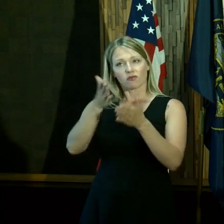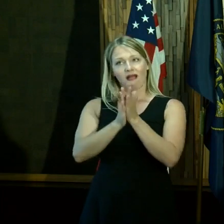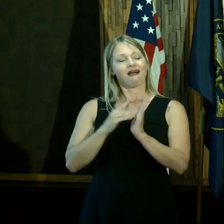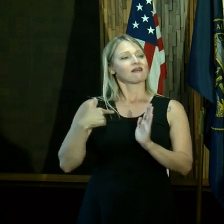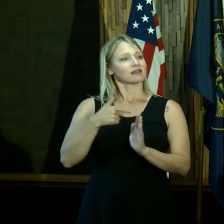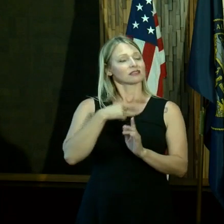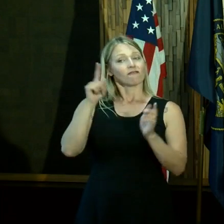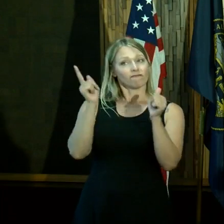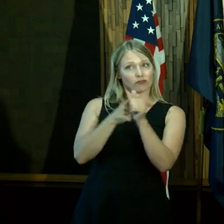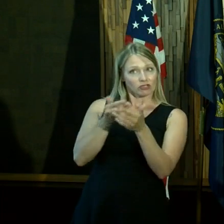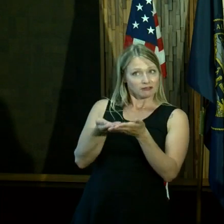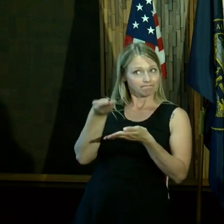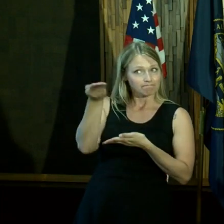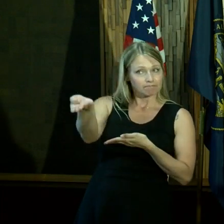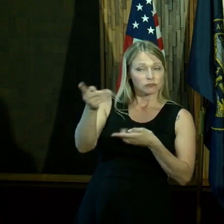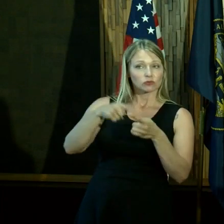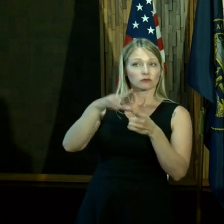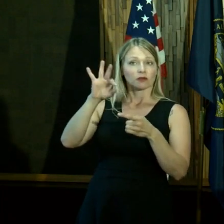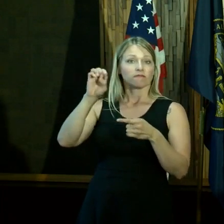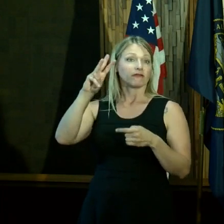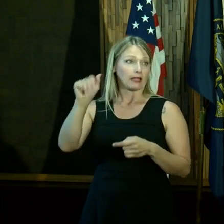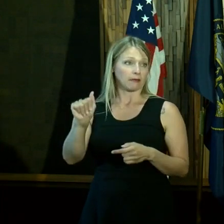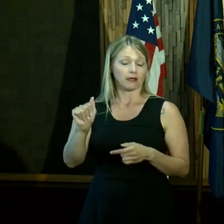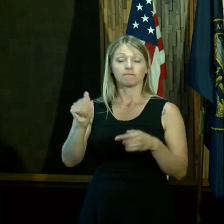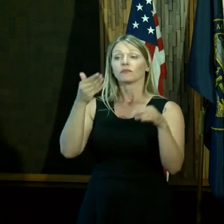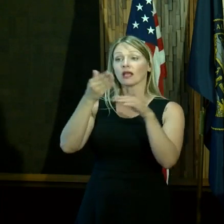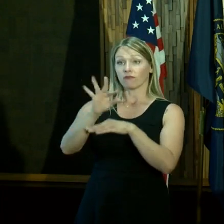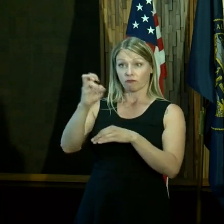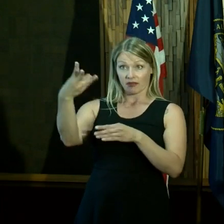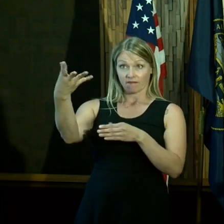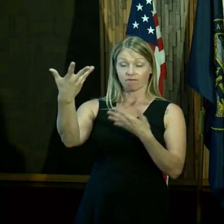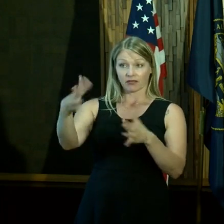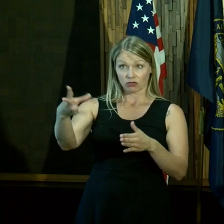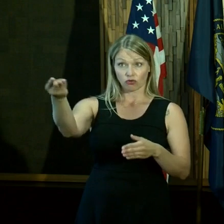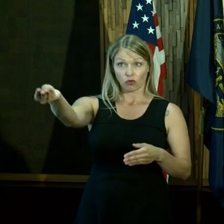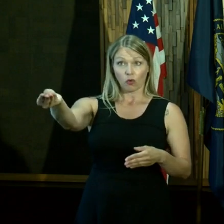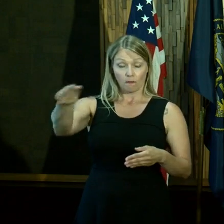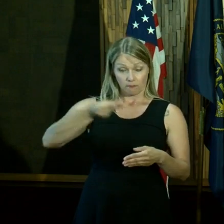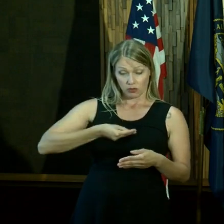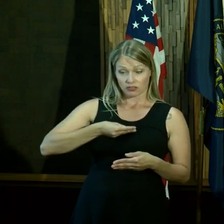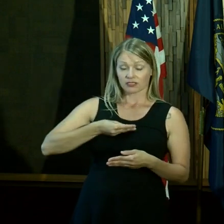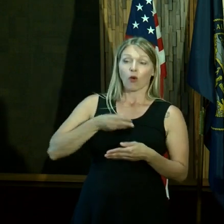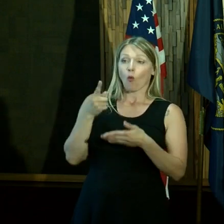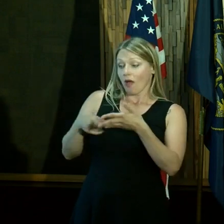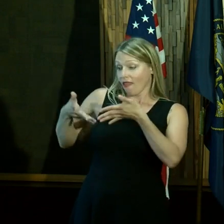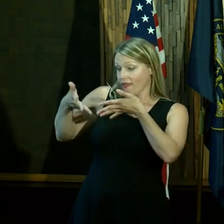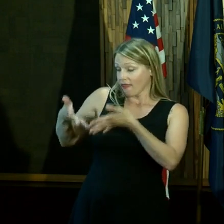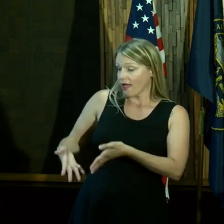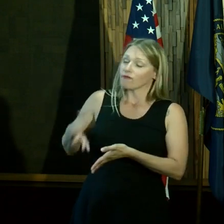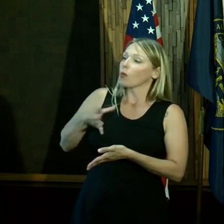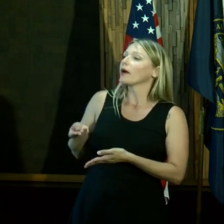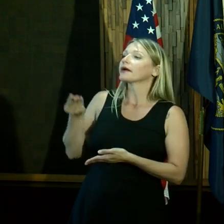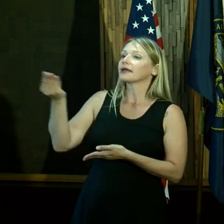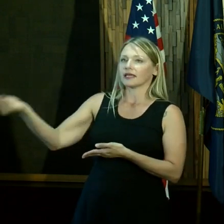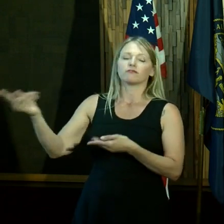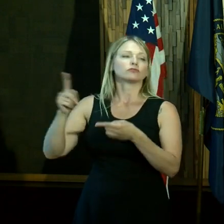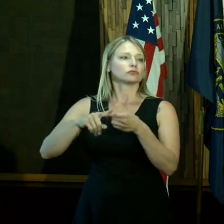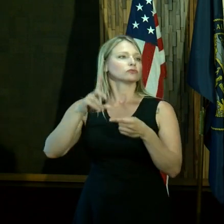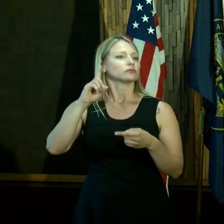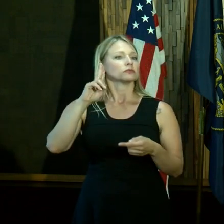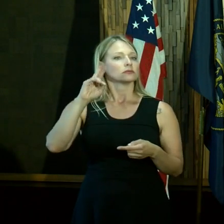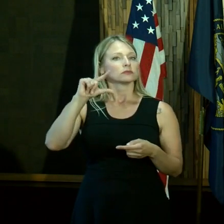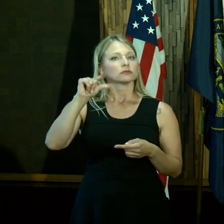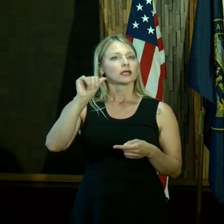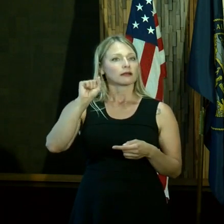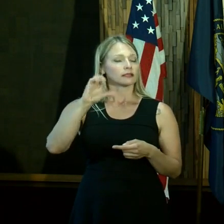After FEMA goes through and reimburses us, then we will take the remaining amount left and turn it into both Douglas